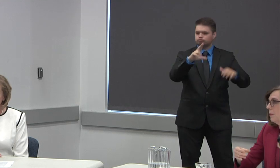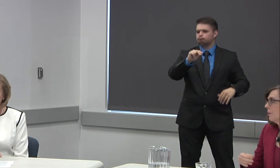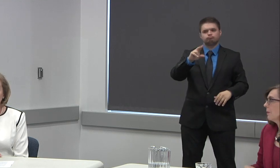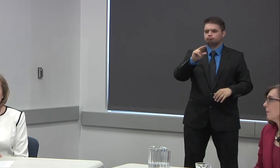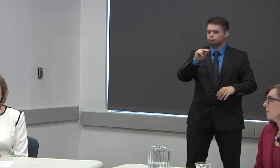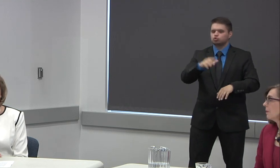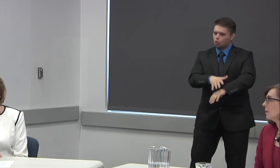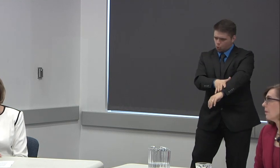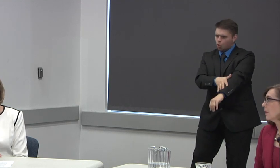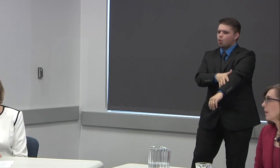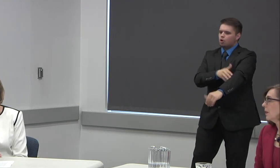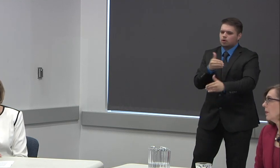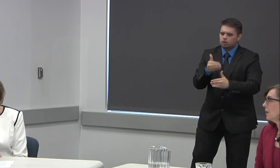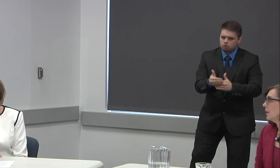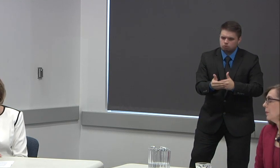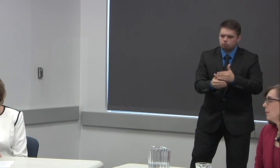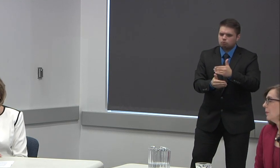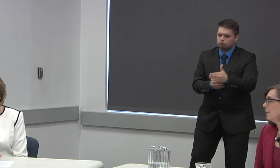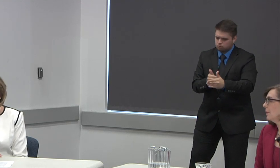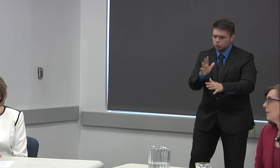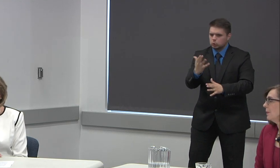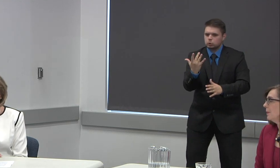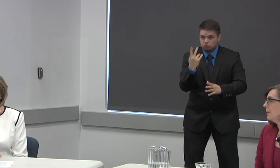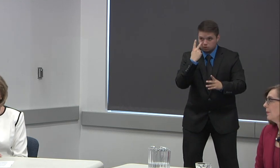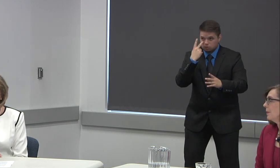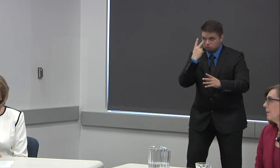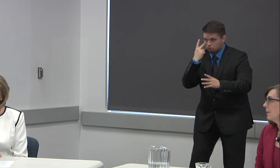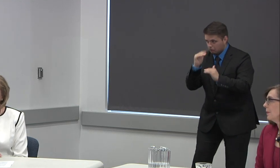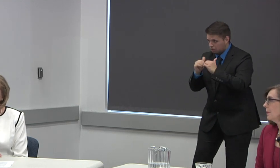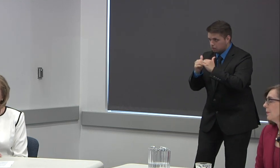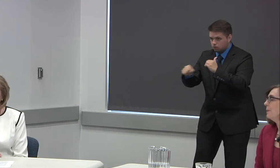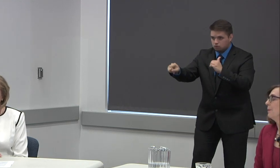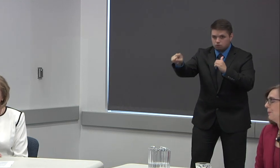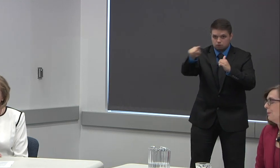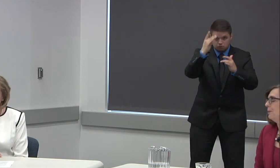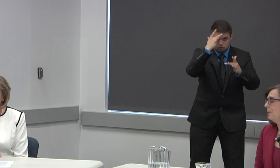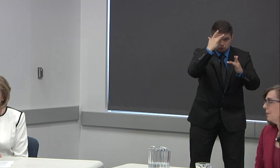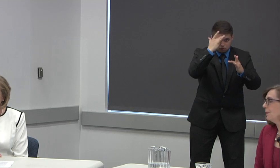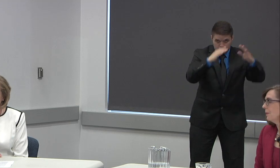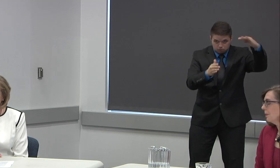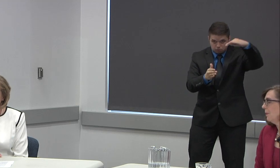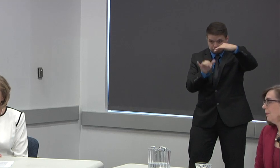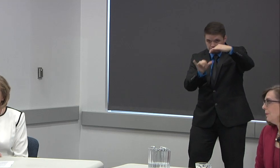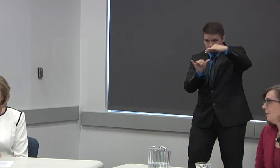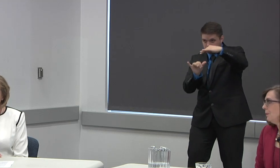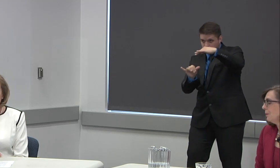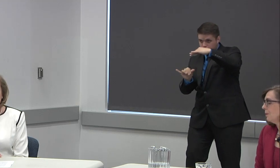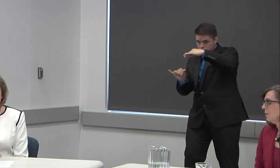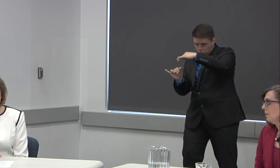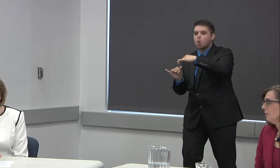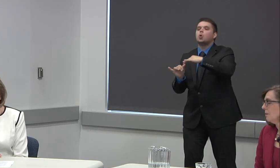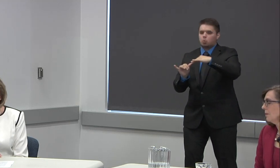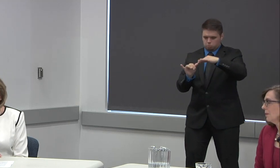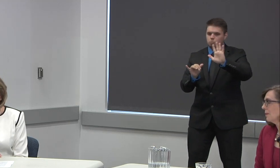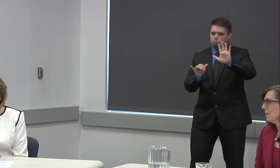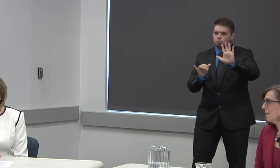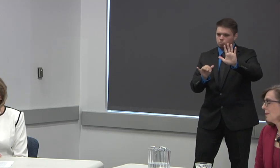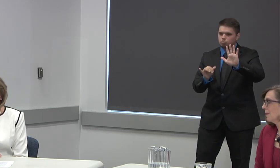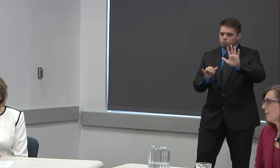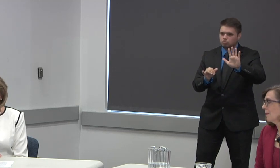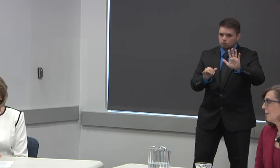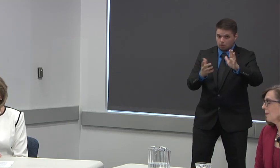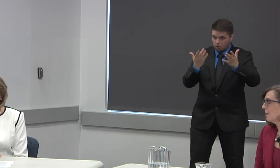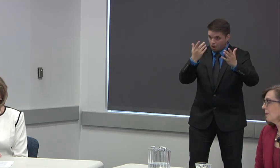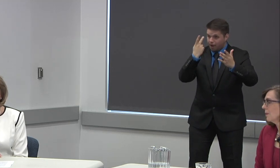just what the impact of lifting measures is having on the spread of the virus. That's why there's a minimum